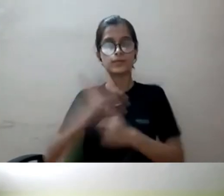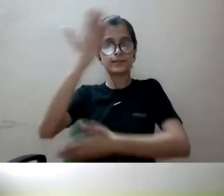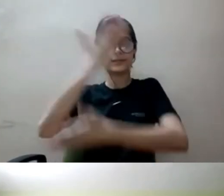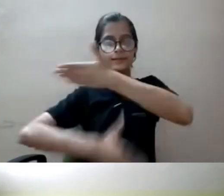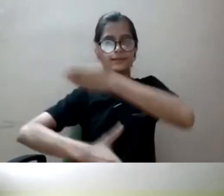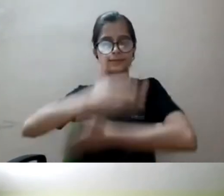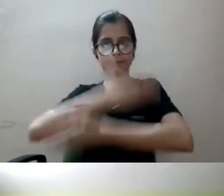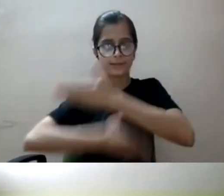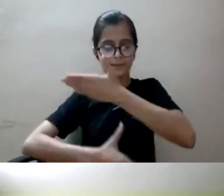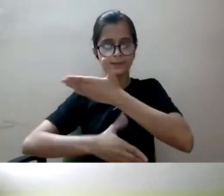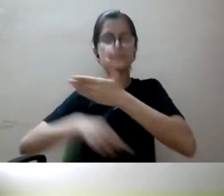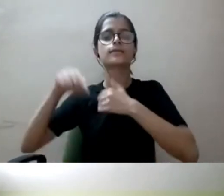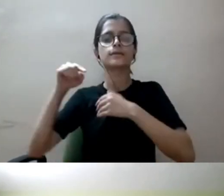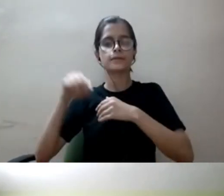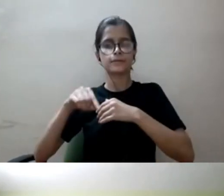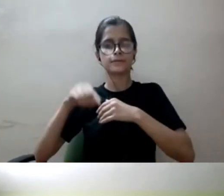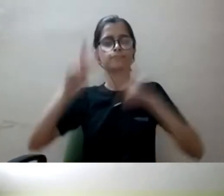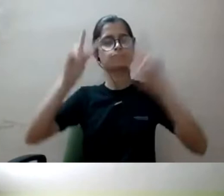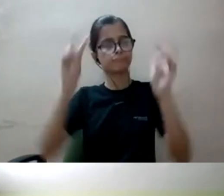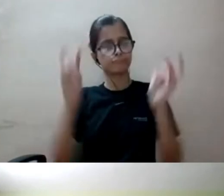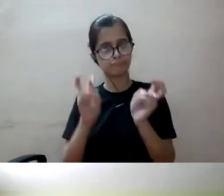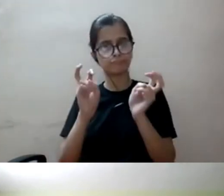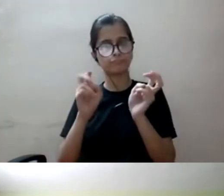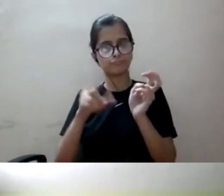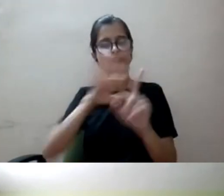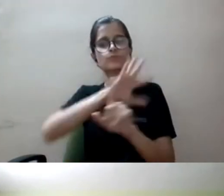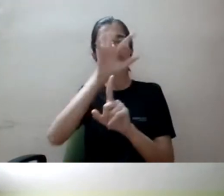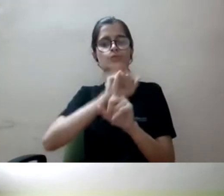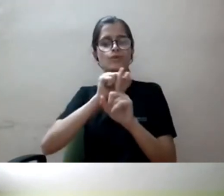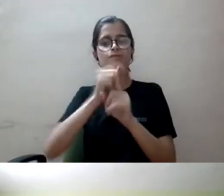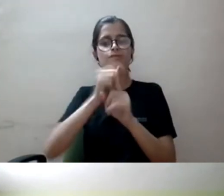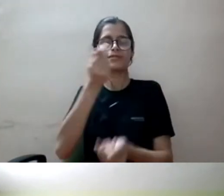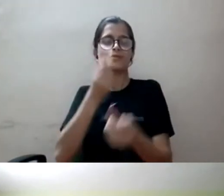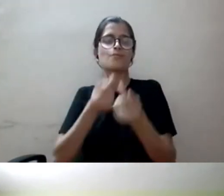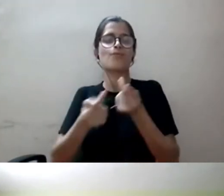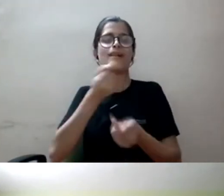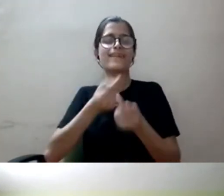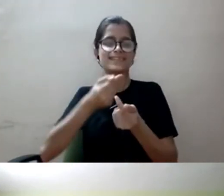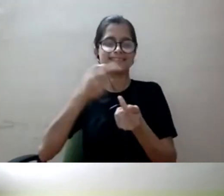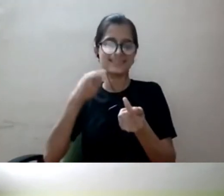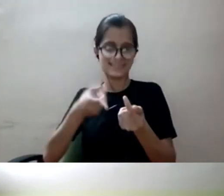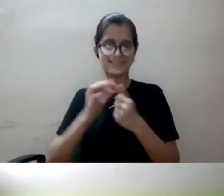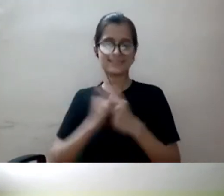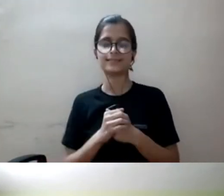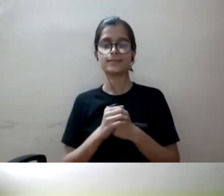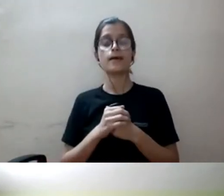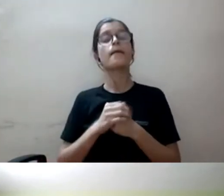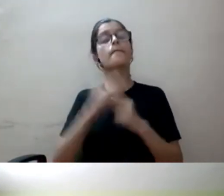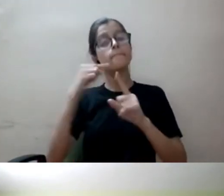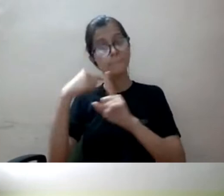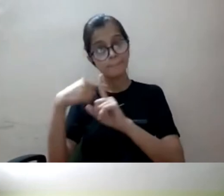disability is a subject of cultural politics, and